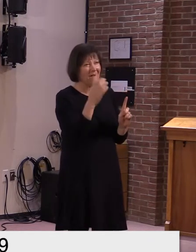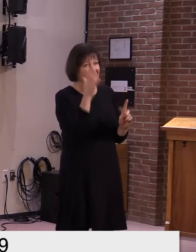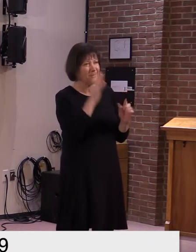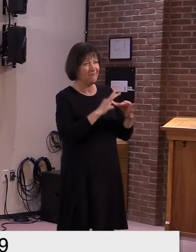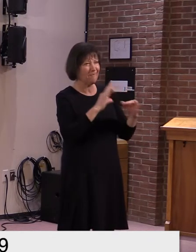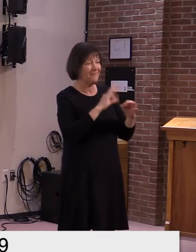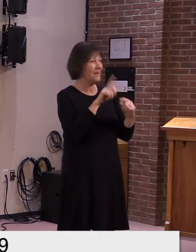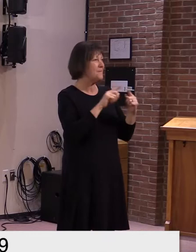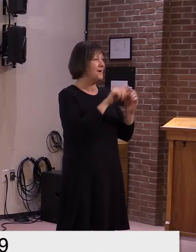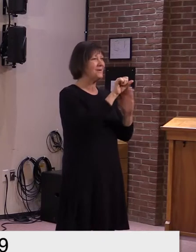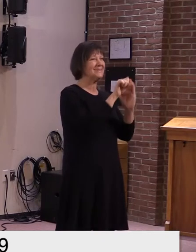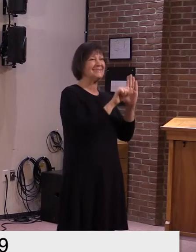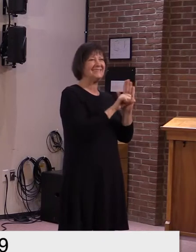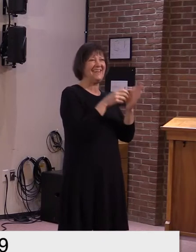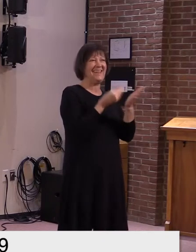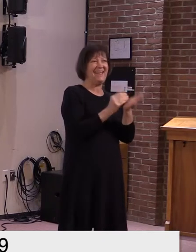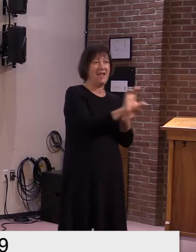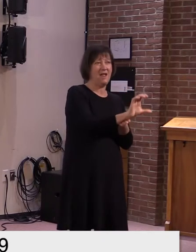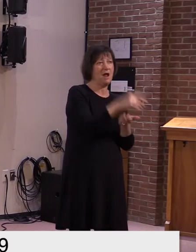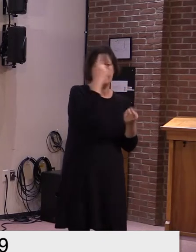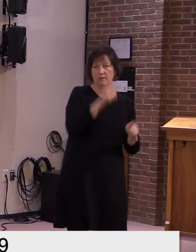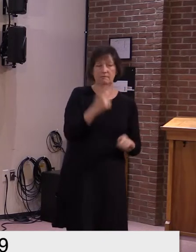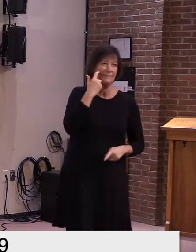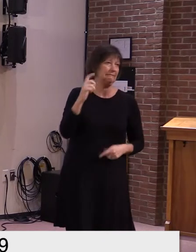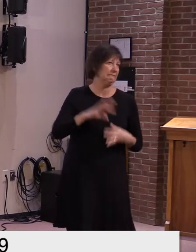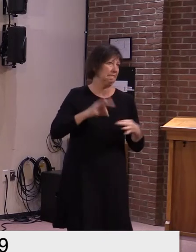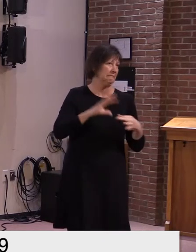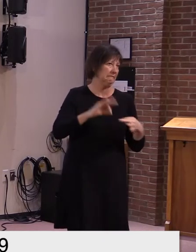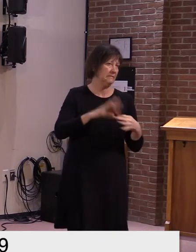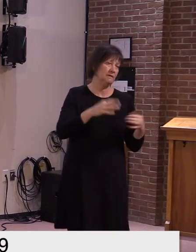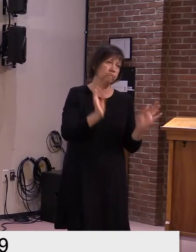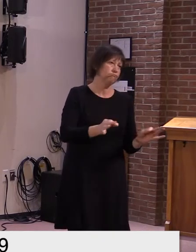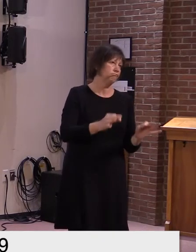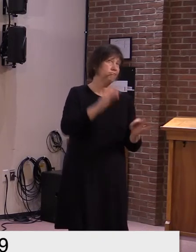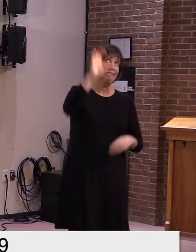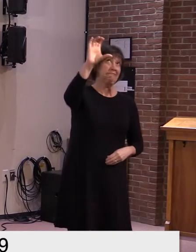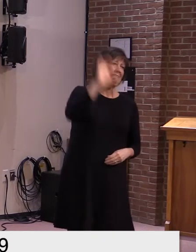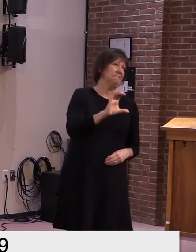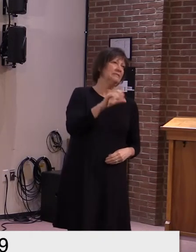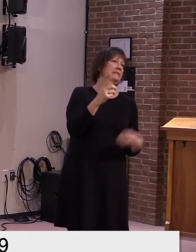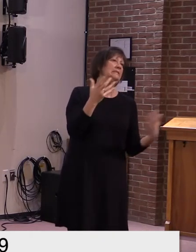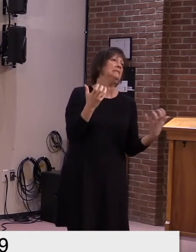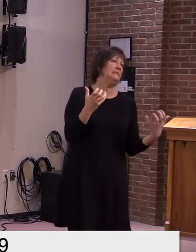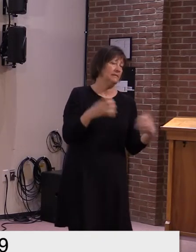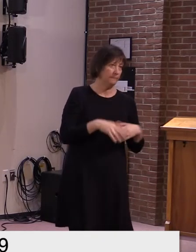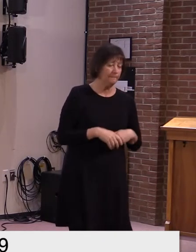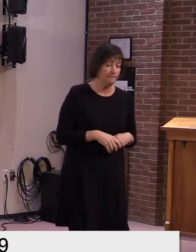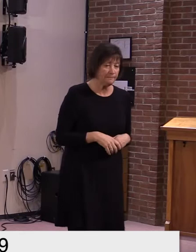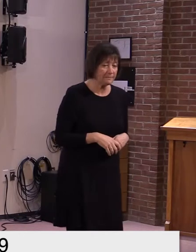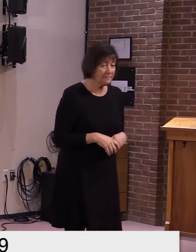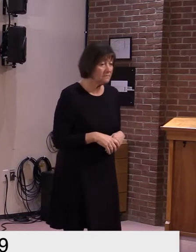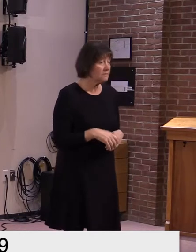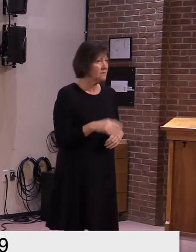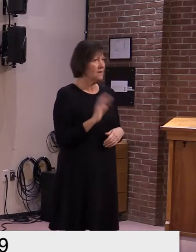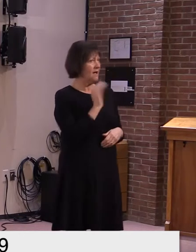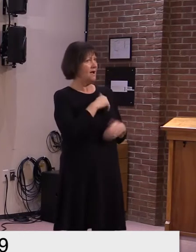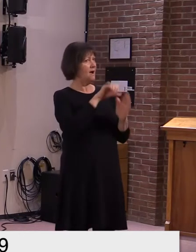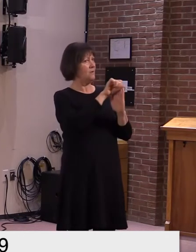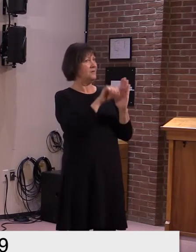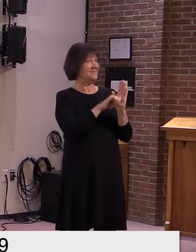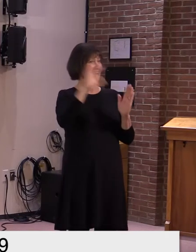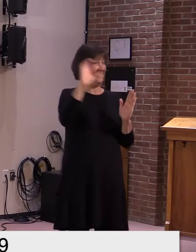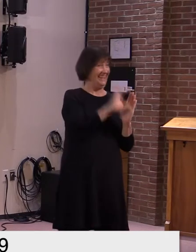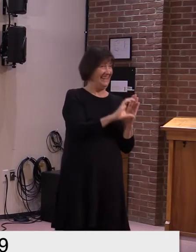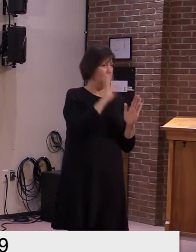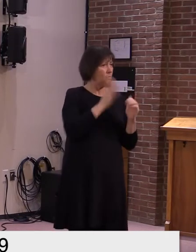I agree with him, we absolutely need. But there is money in here that helps the state meet obligations. All that money that is going